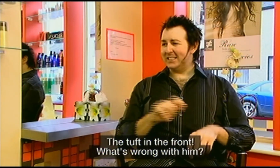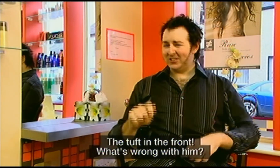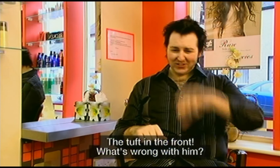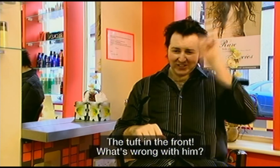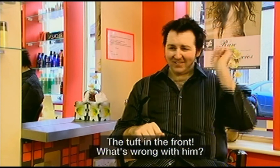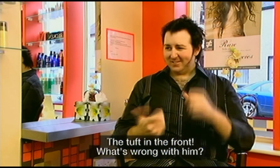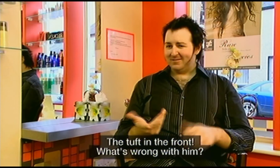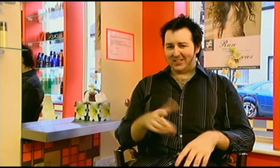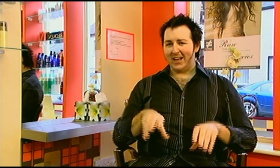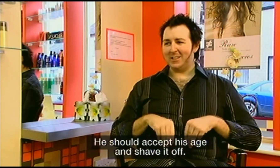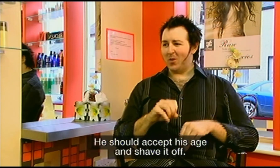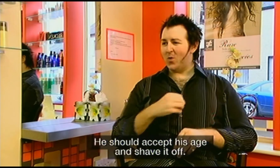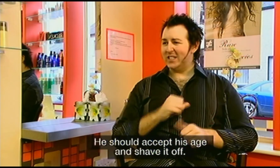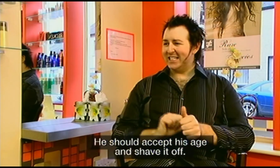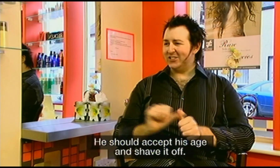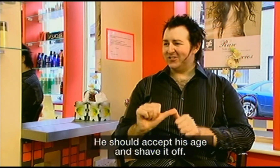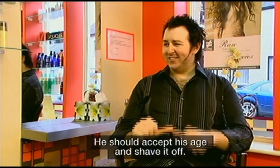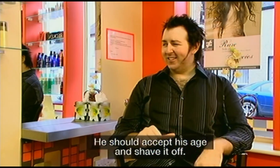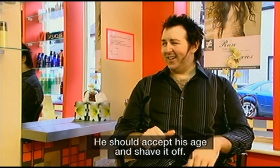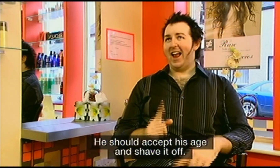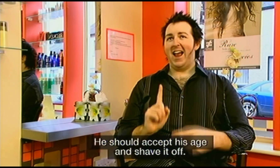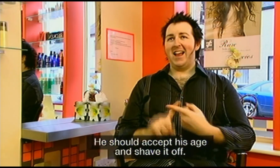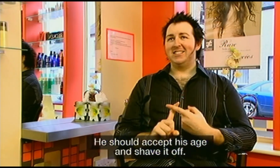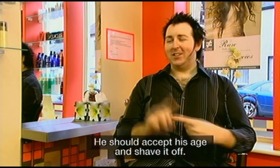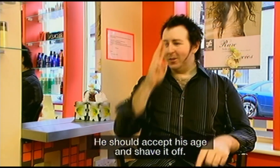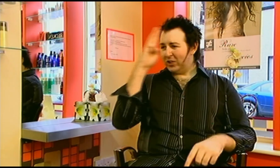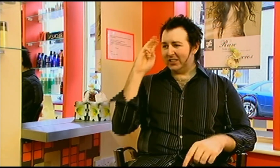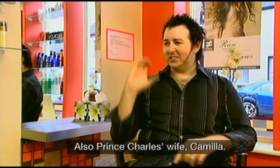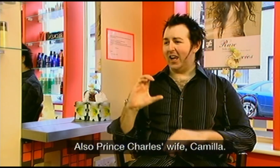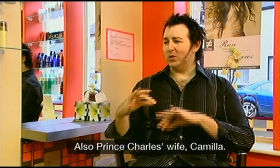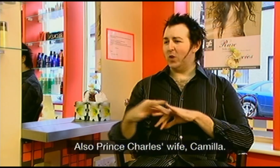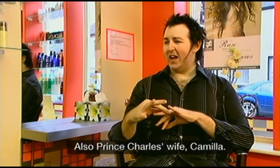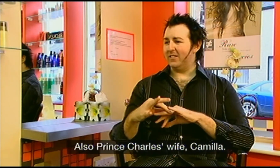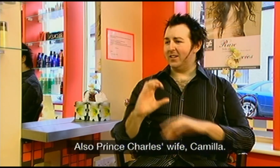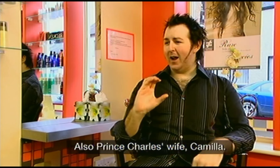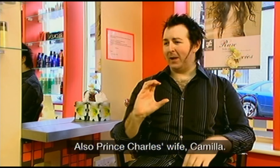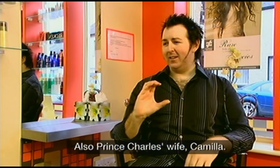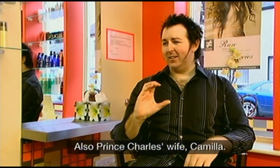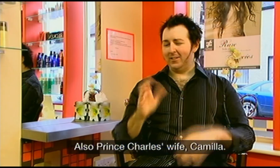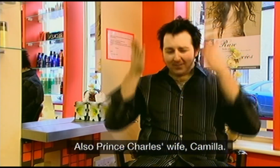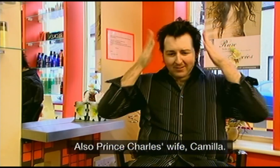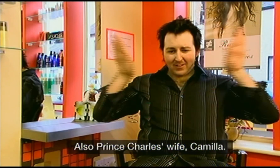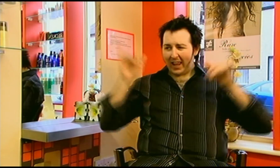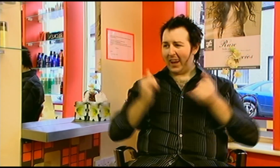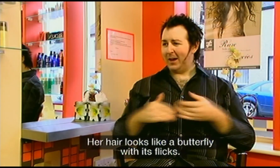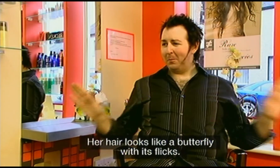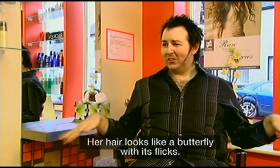with him? He should accept his age and shave it off. Also, Prince Charles's wife, Camilla. Her hair